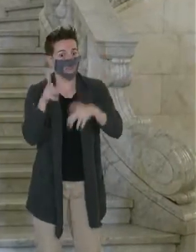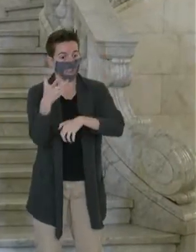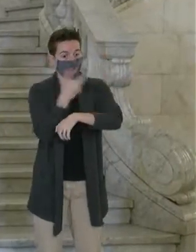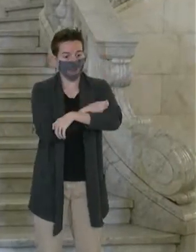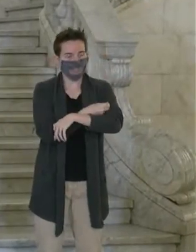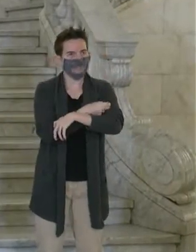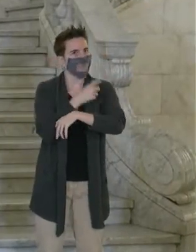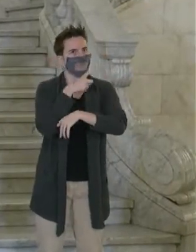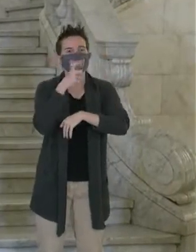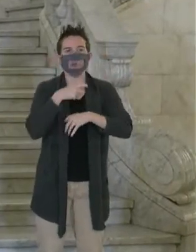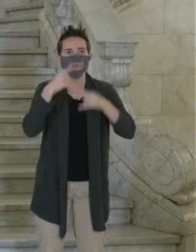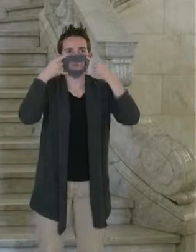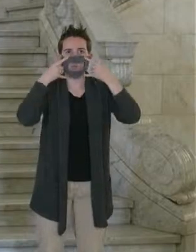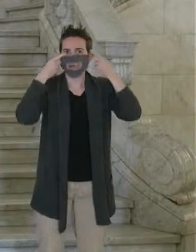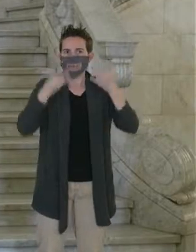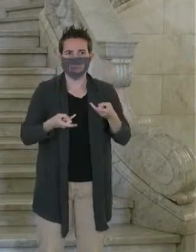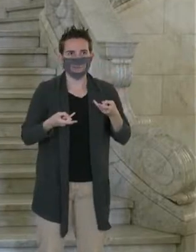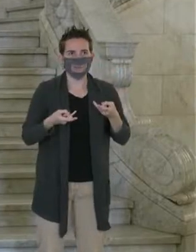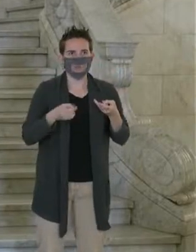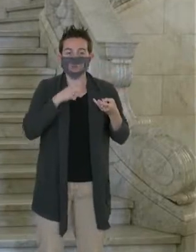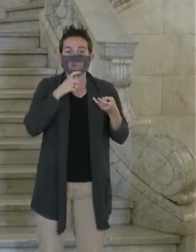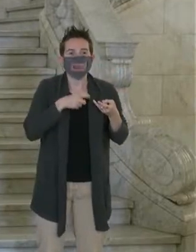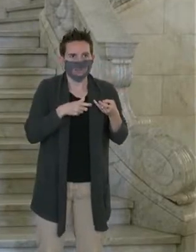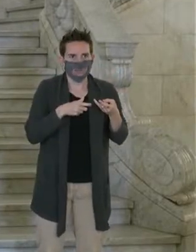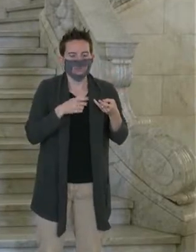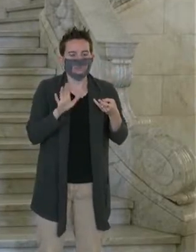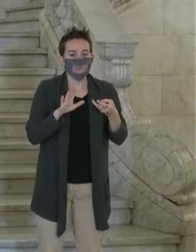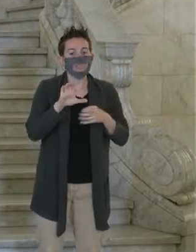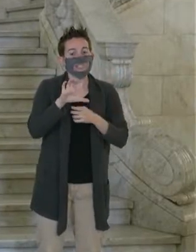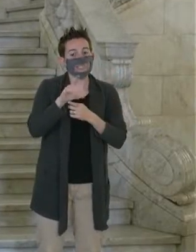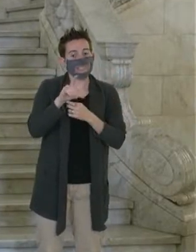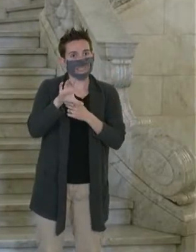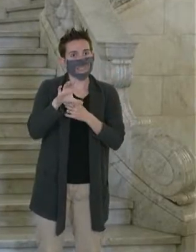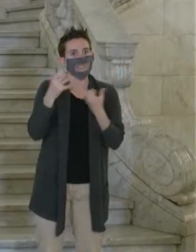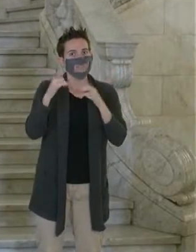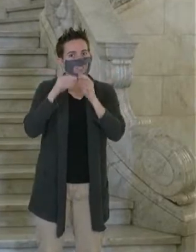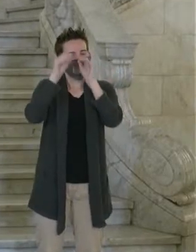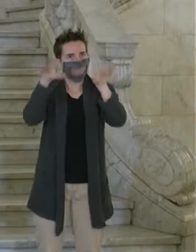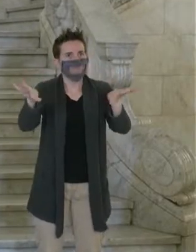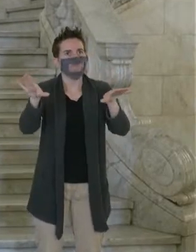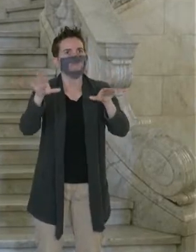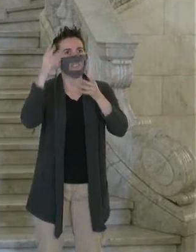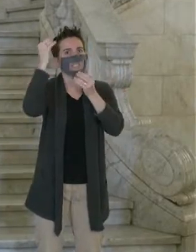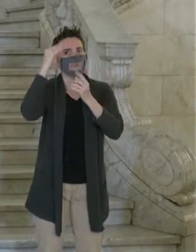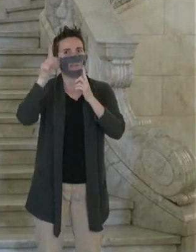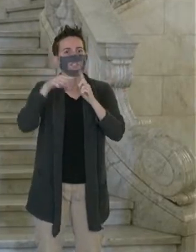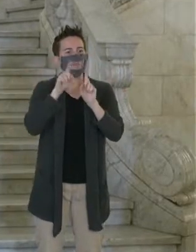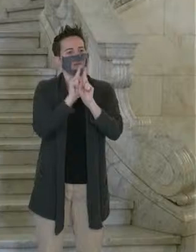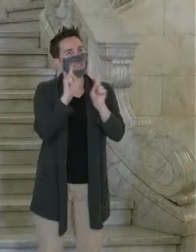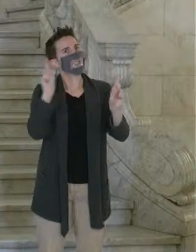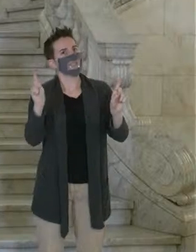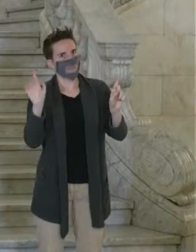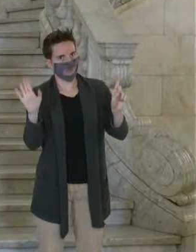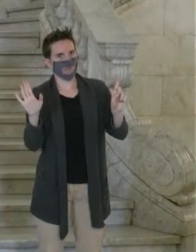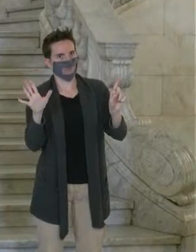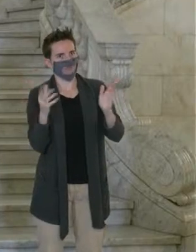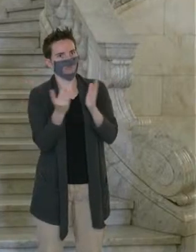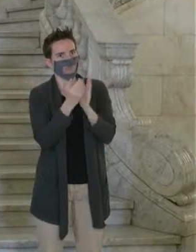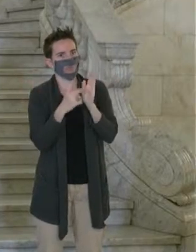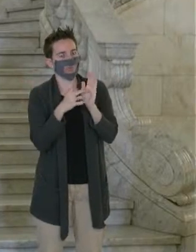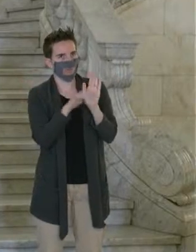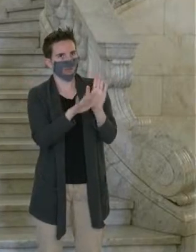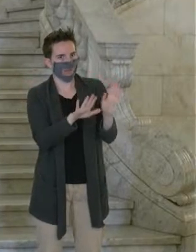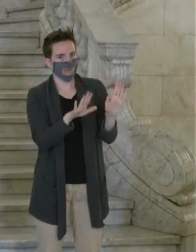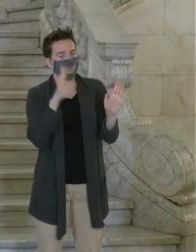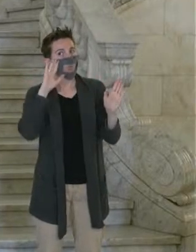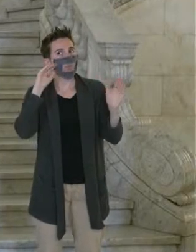don't have to wear a mask. The CDC still has issued guidance about distancing. So